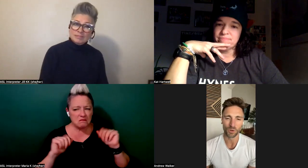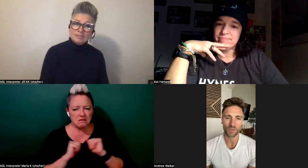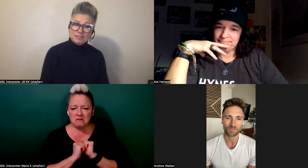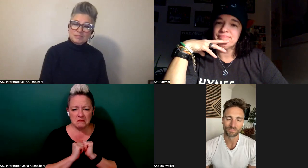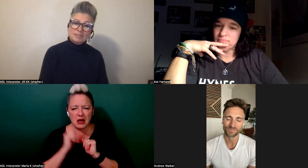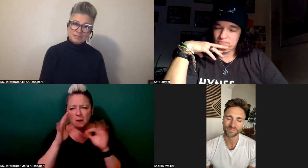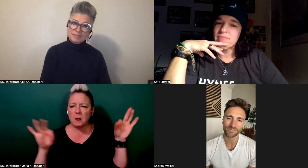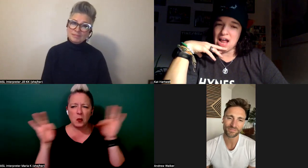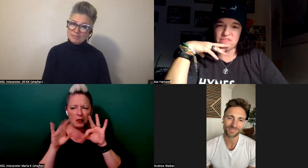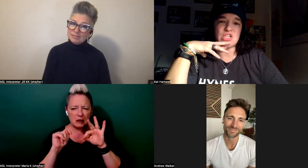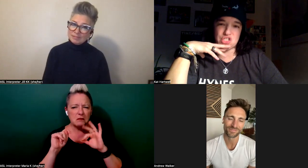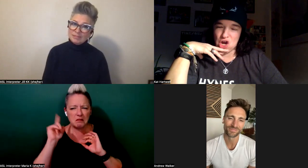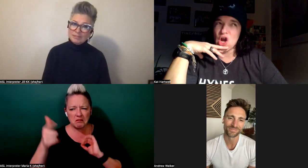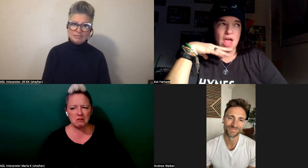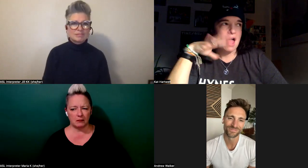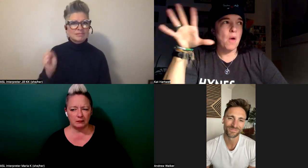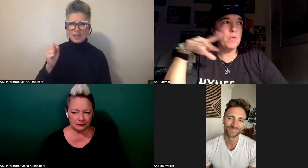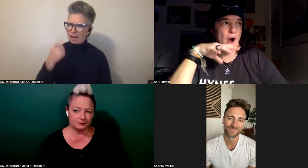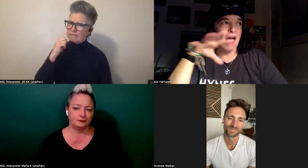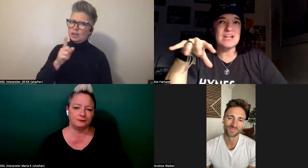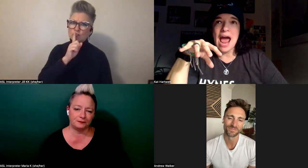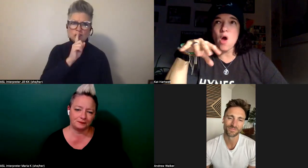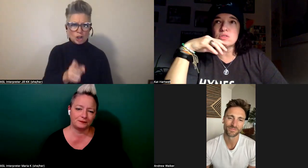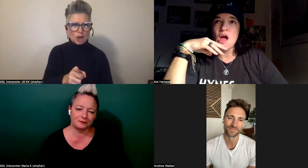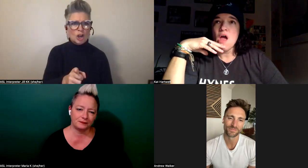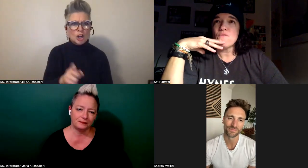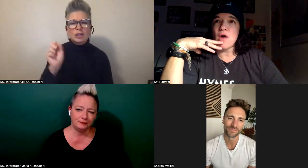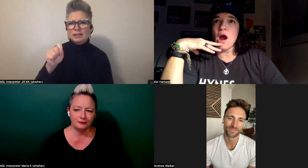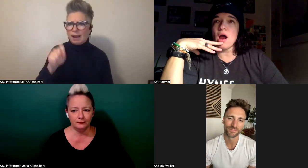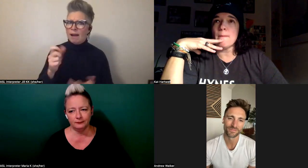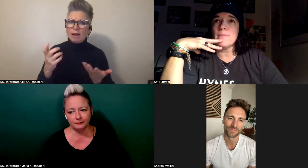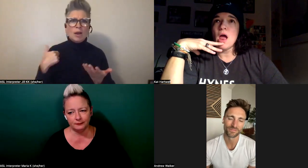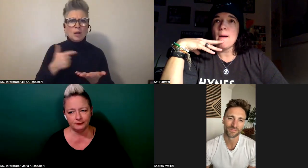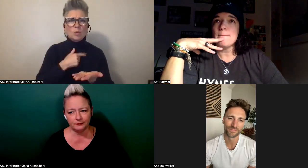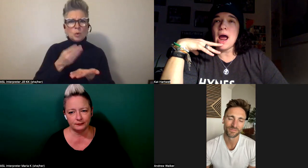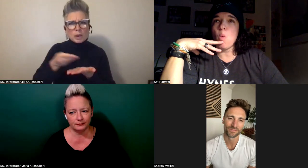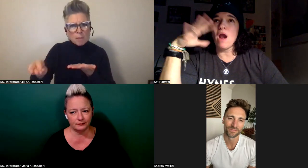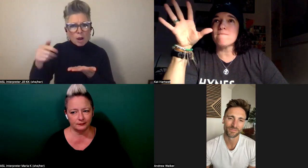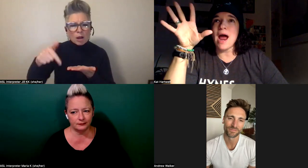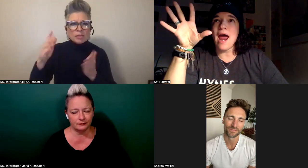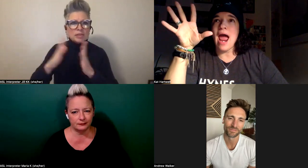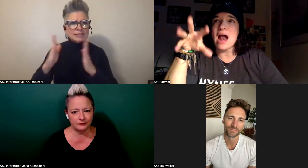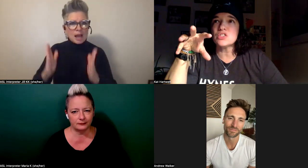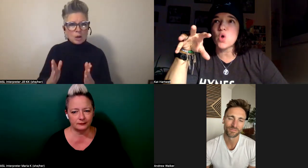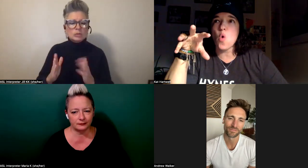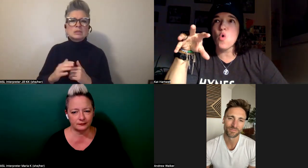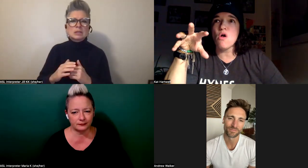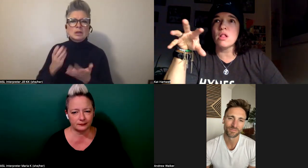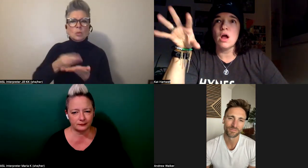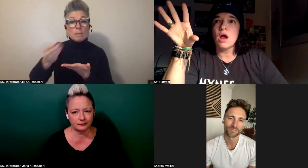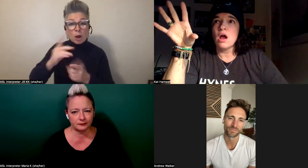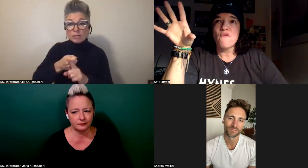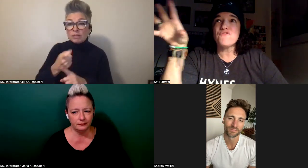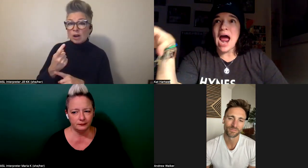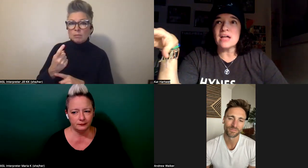it'll all be worth it. Yeah, but we bought this house from one of my high